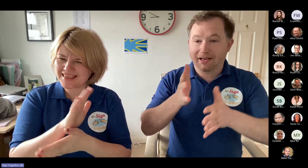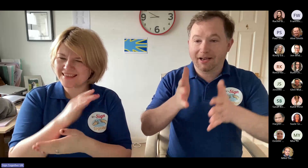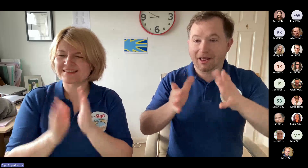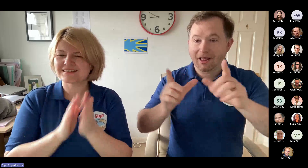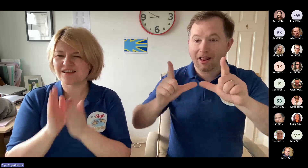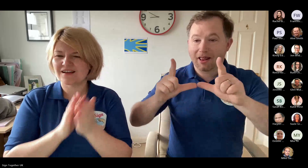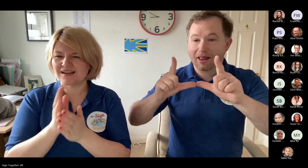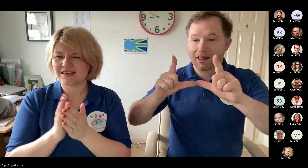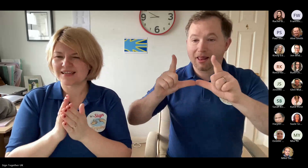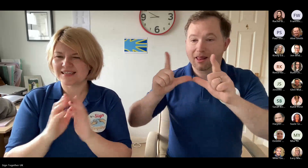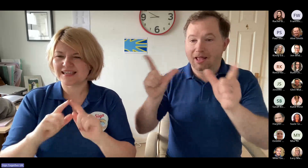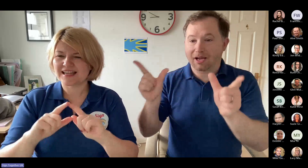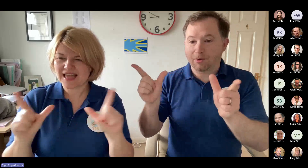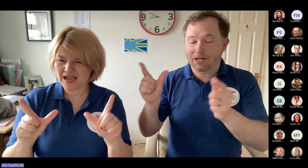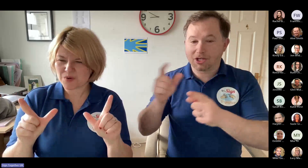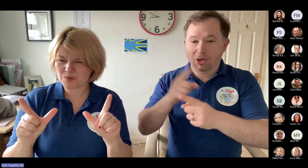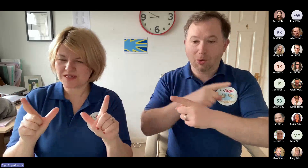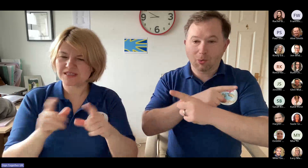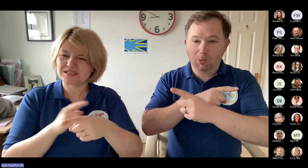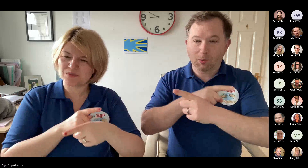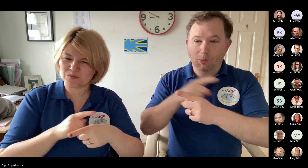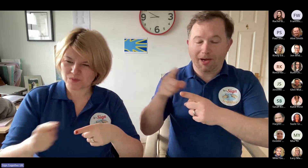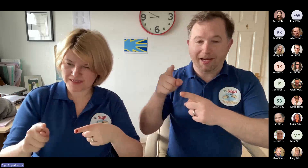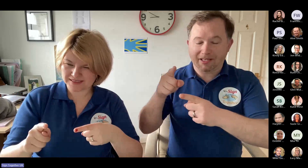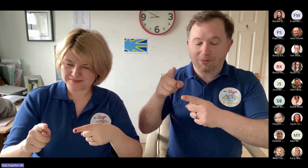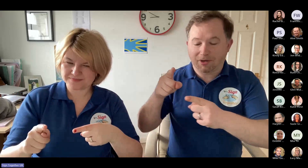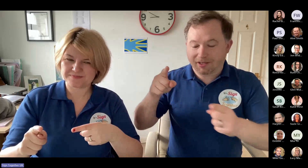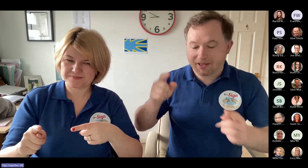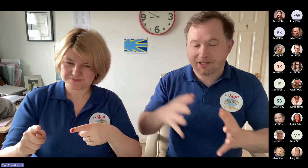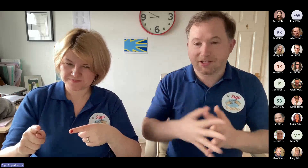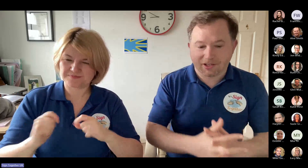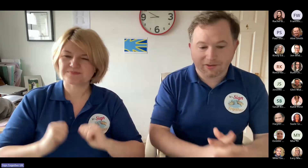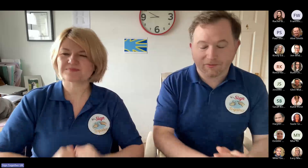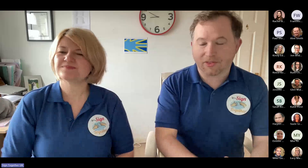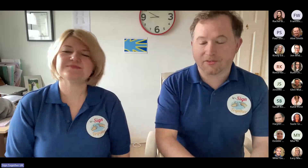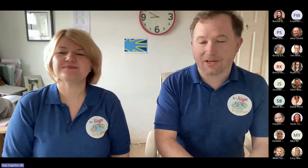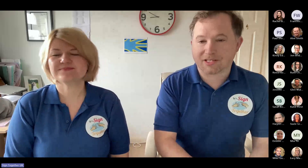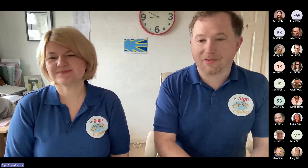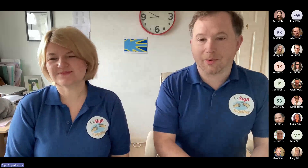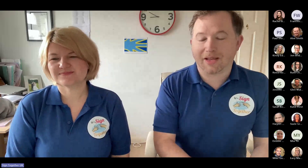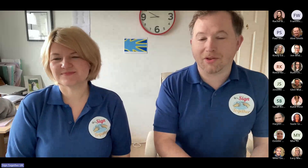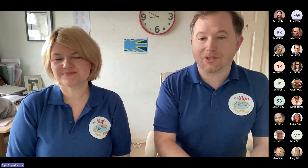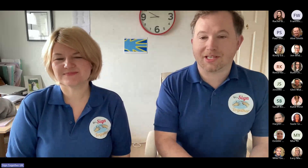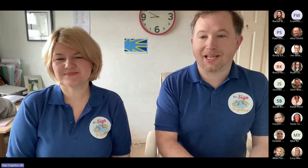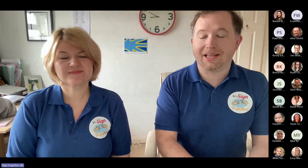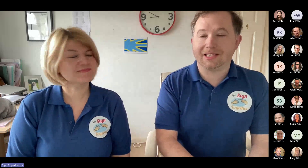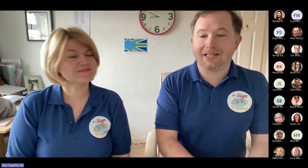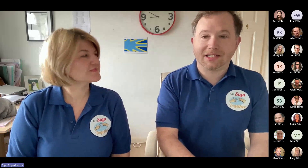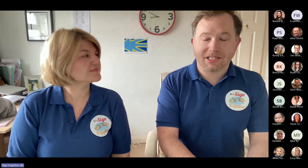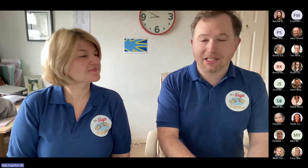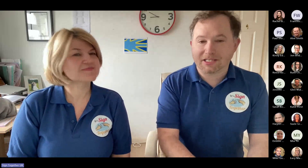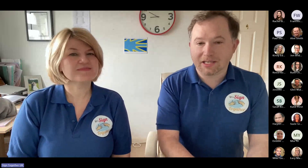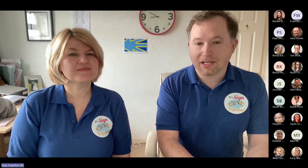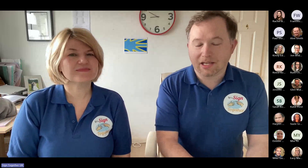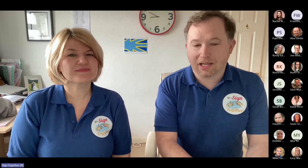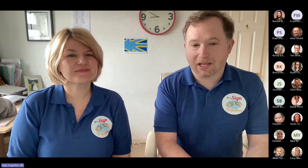Sign Language Week. Now, what I'd like you to do for the rest of the week, if you see any teachers